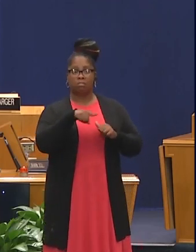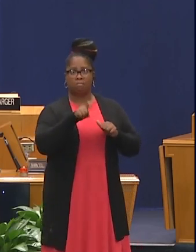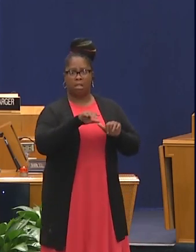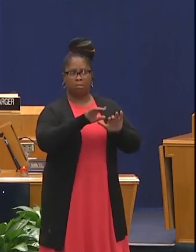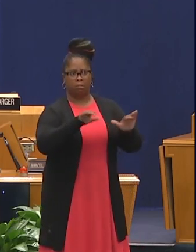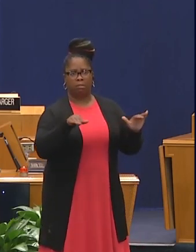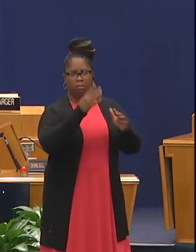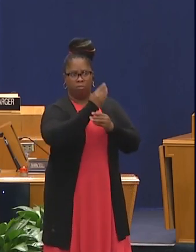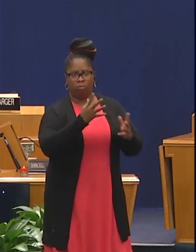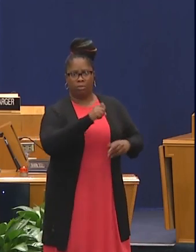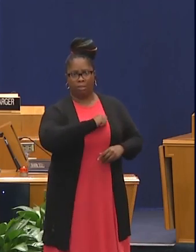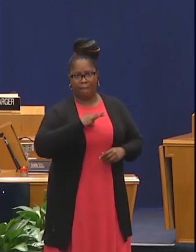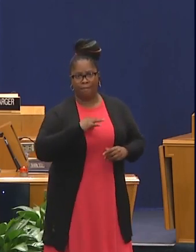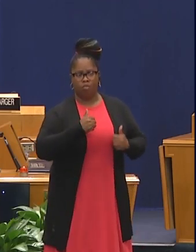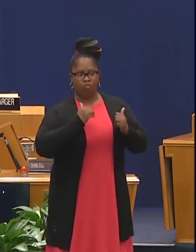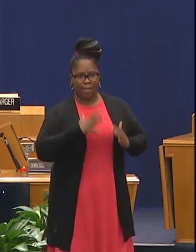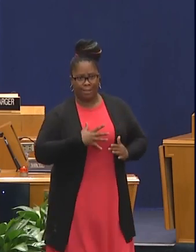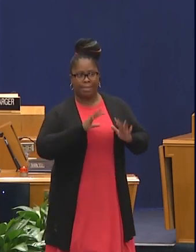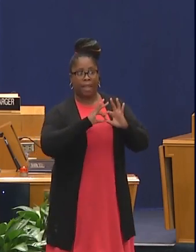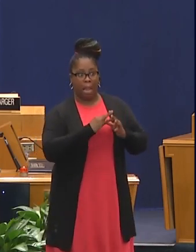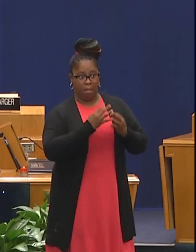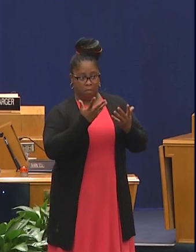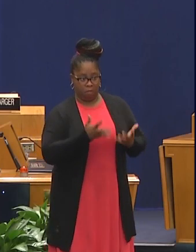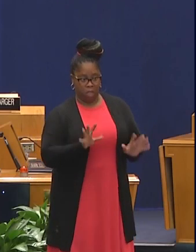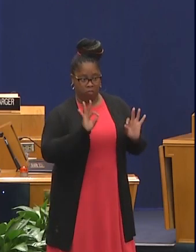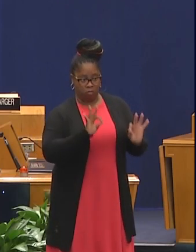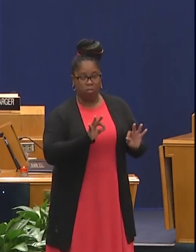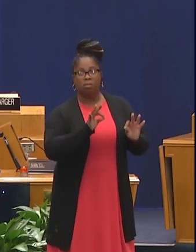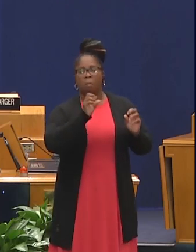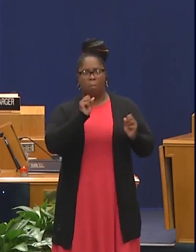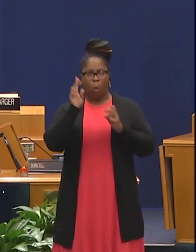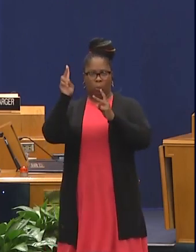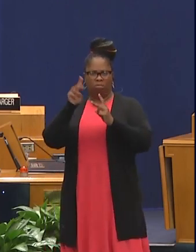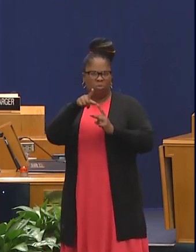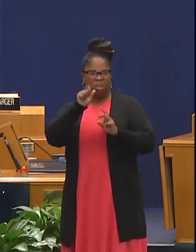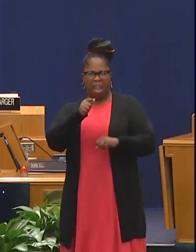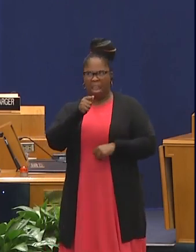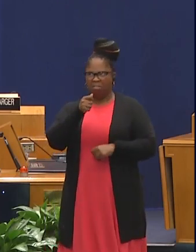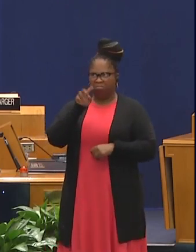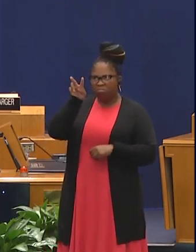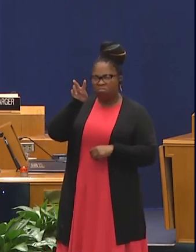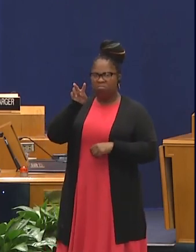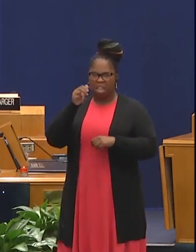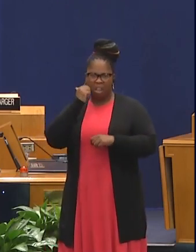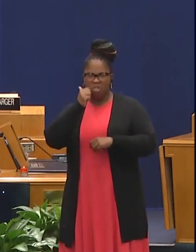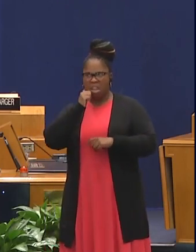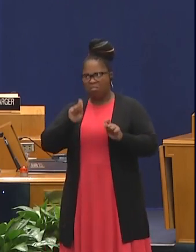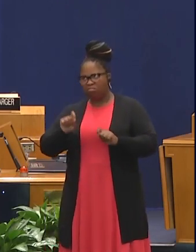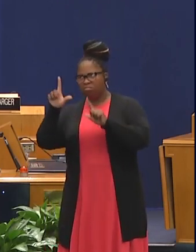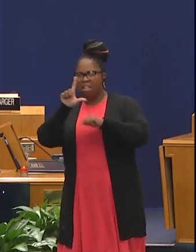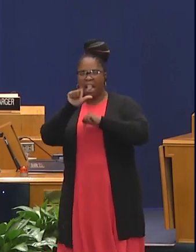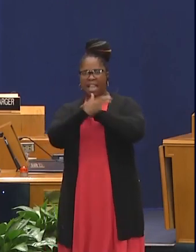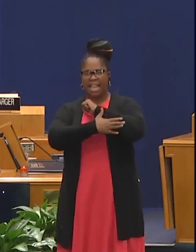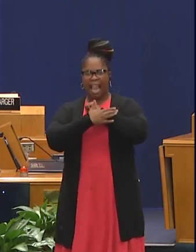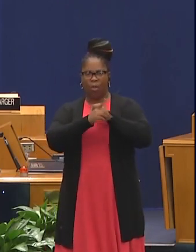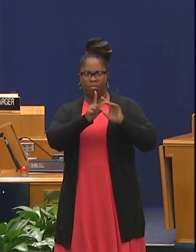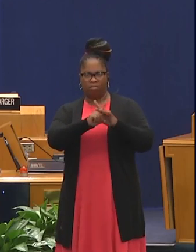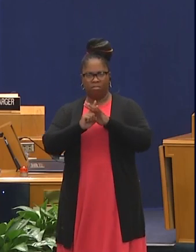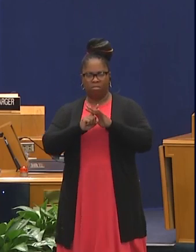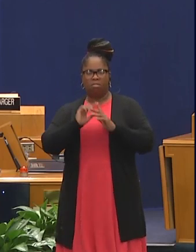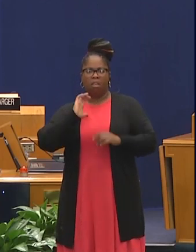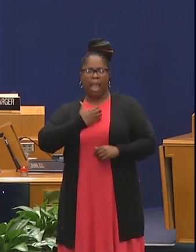their staff, residents, and families. And you can always see every day an updated report of LA County cases on the